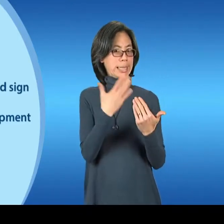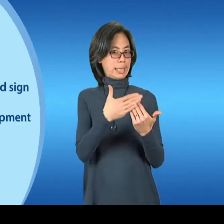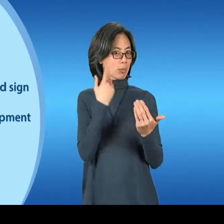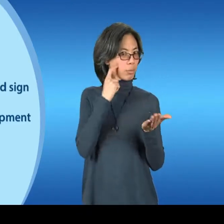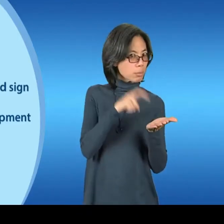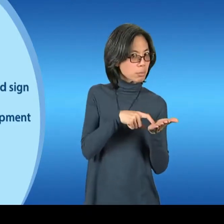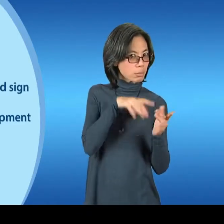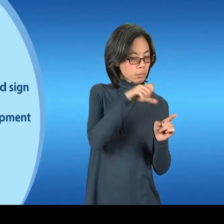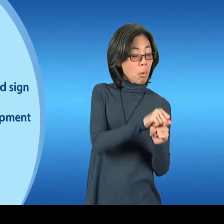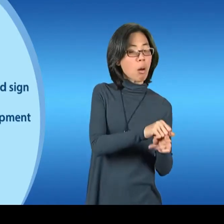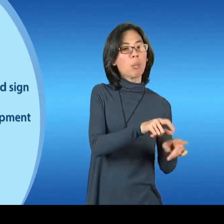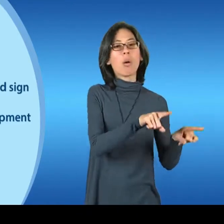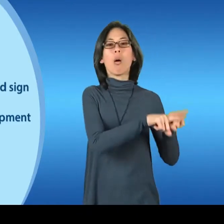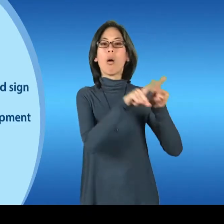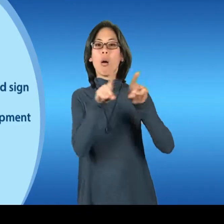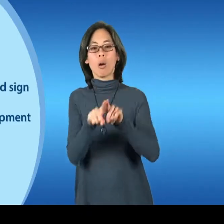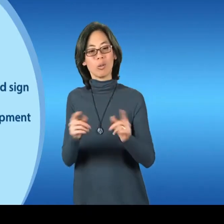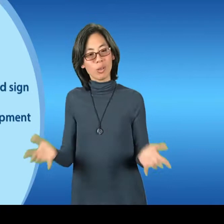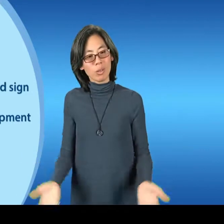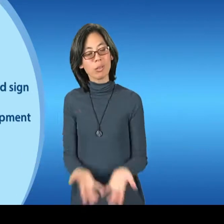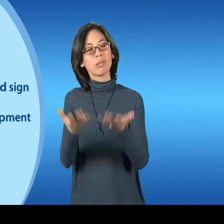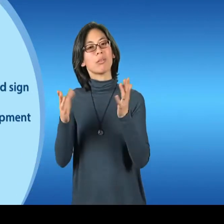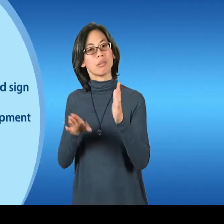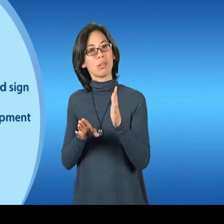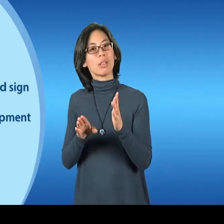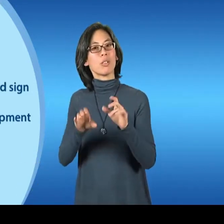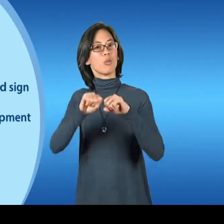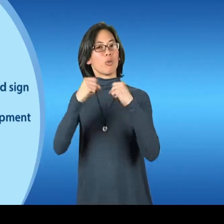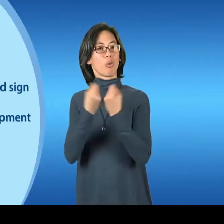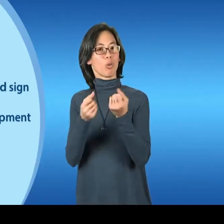and acquire. At the same time, it also encourages certain